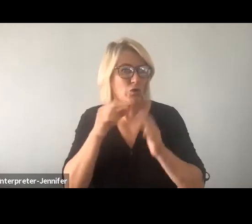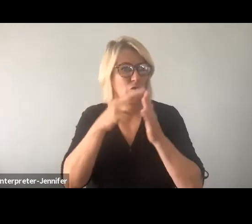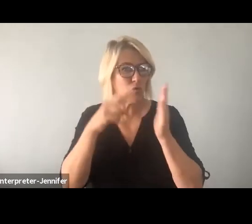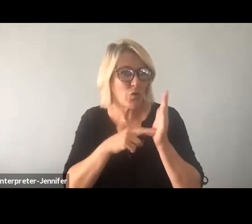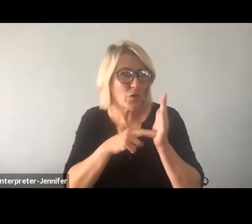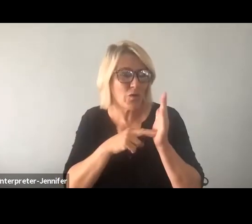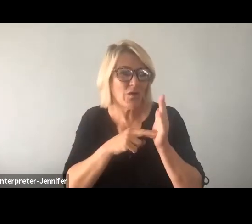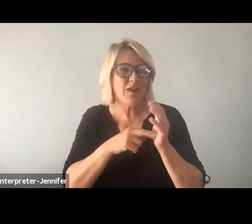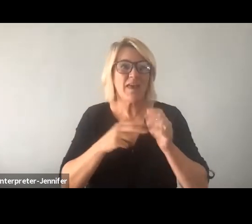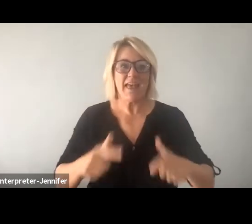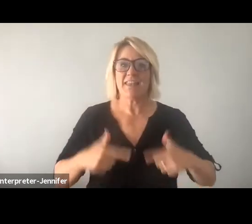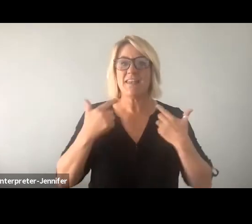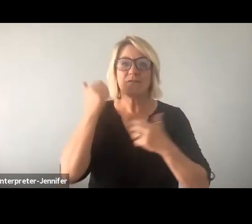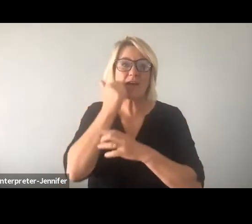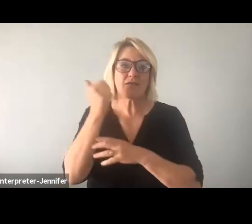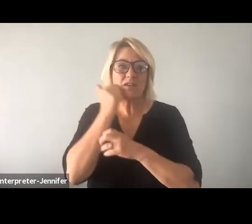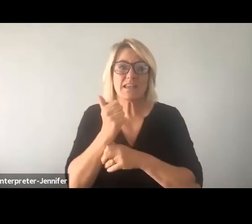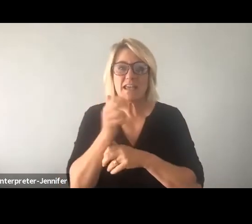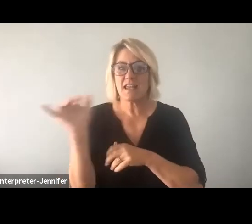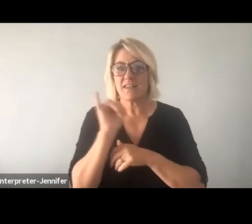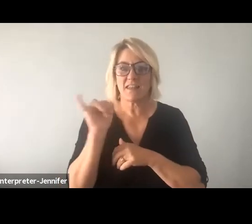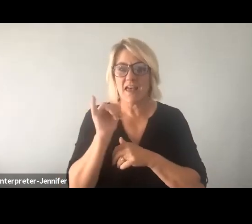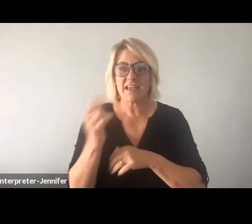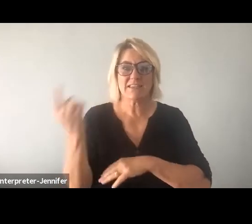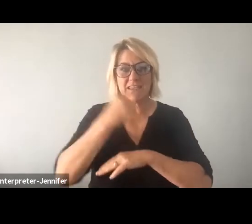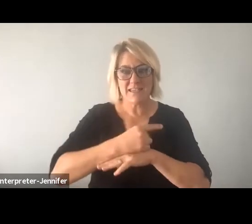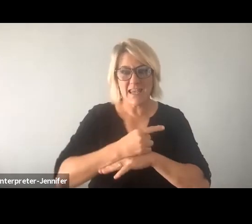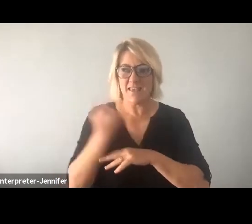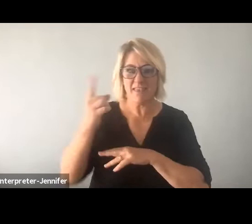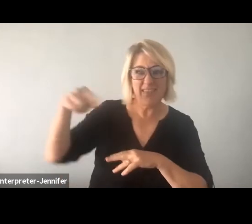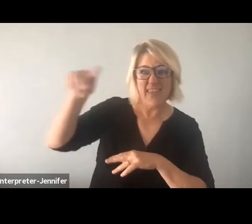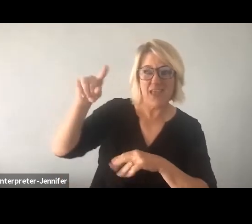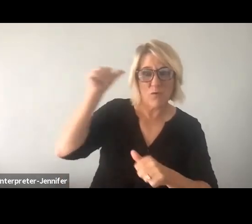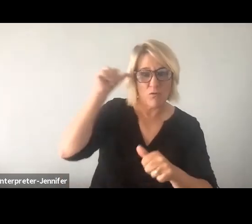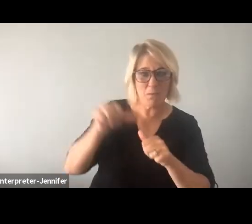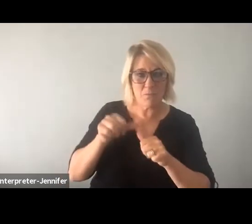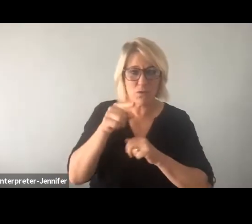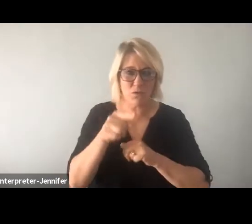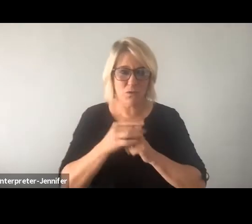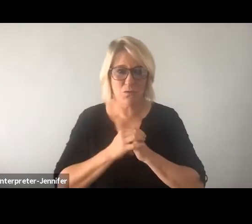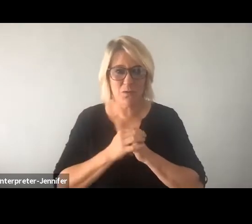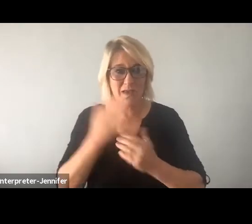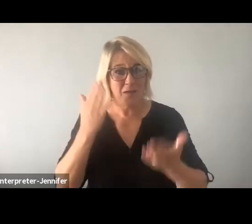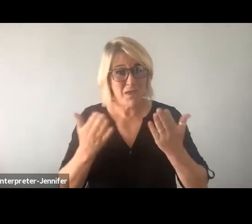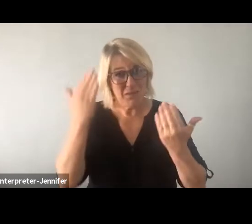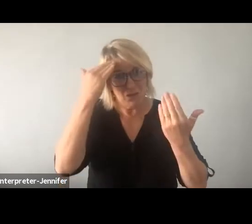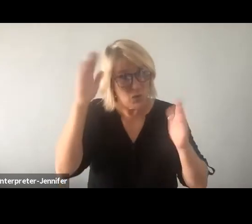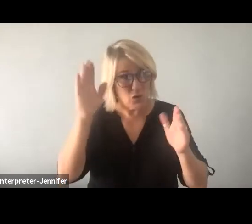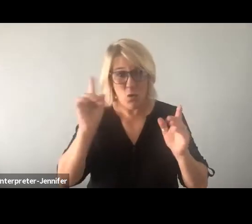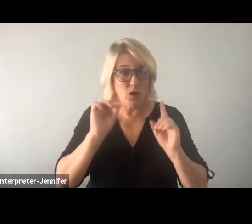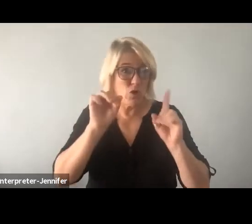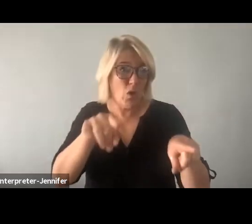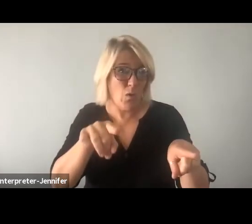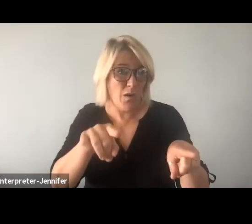live each day like it's the day that they'll remember you. Now, you might not know where you're going, but